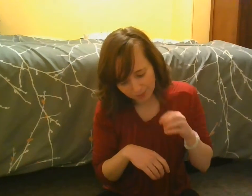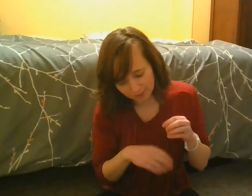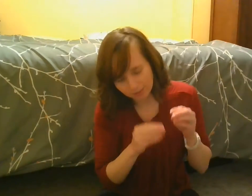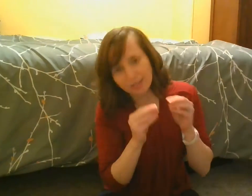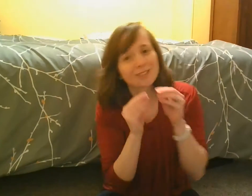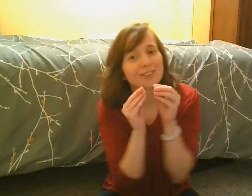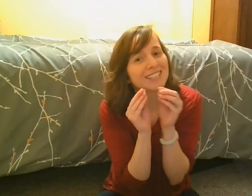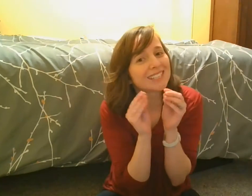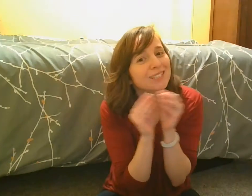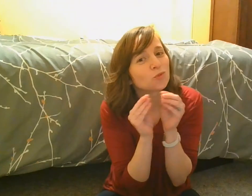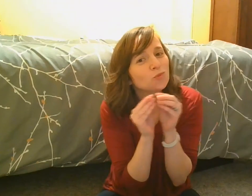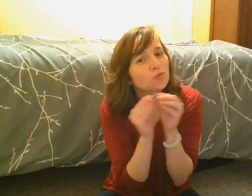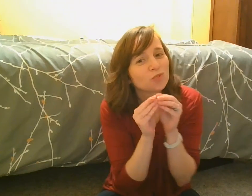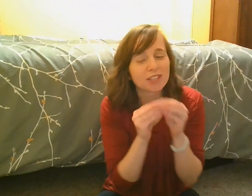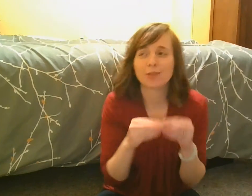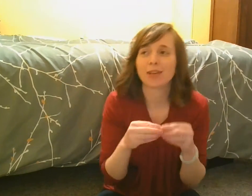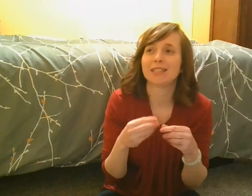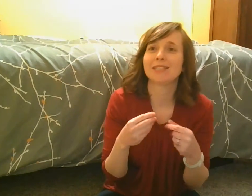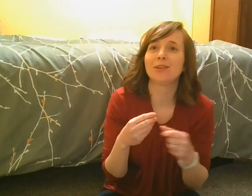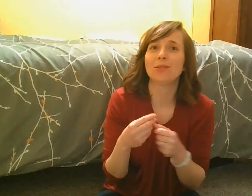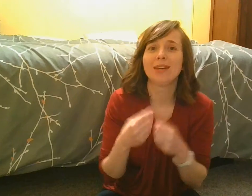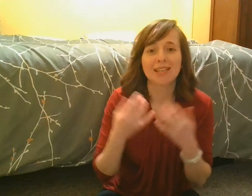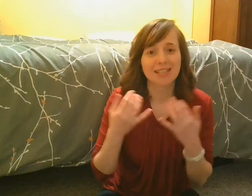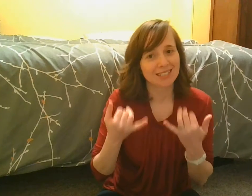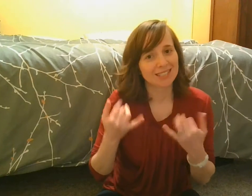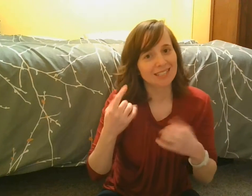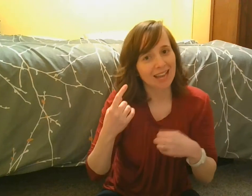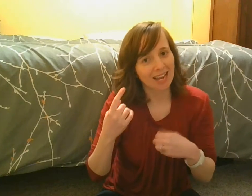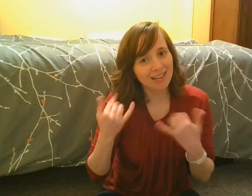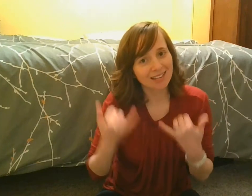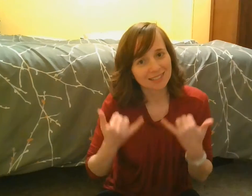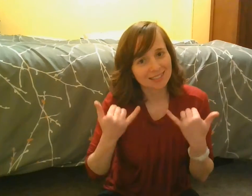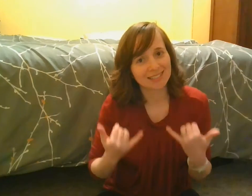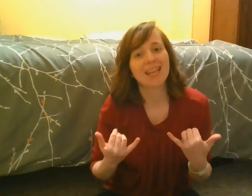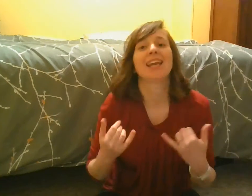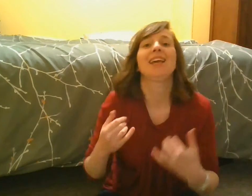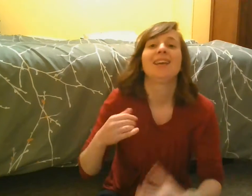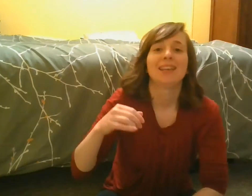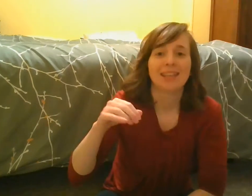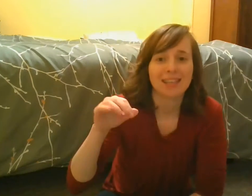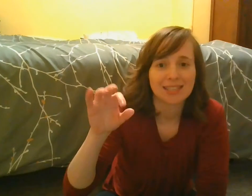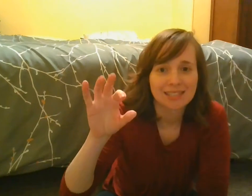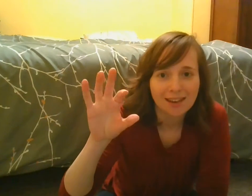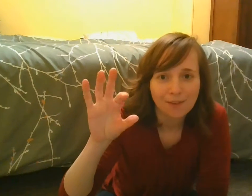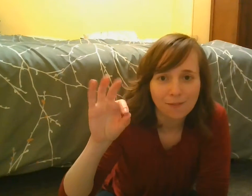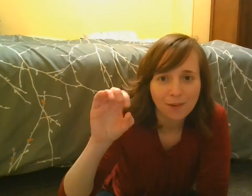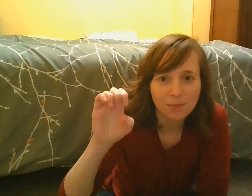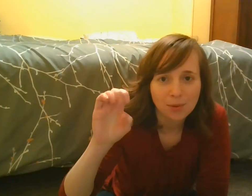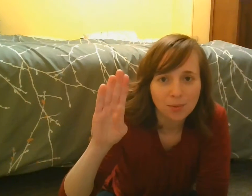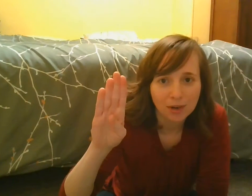So yeah, so there's kiss. Okay, and so today is